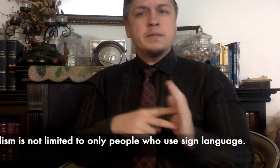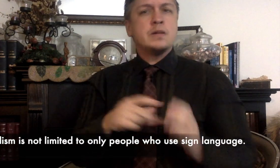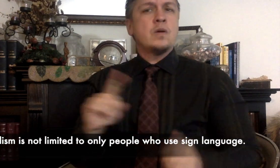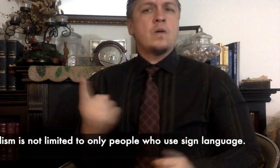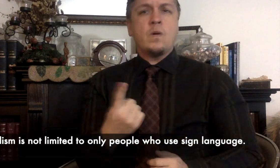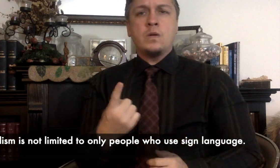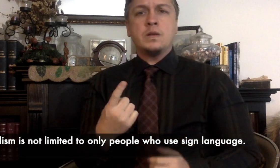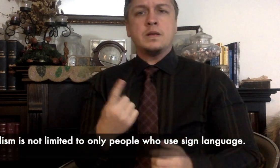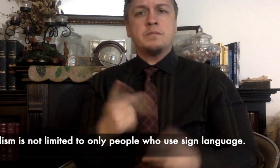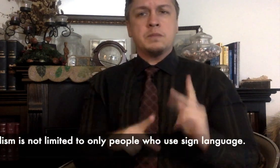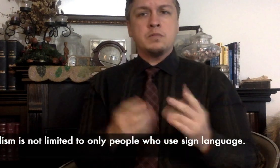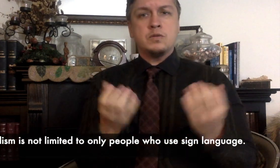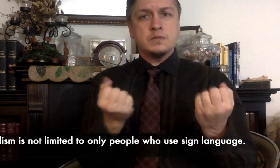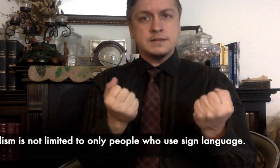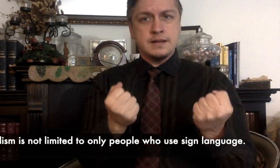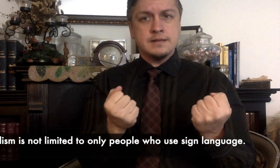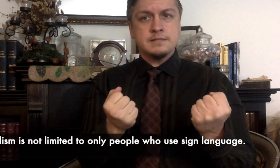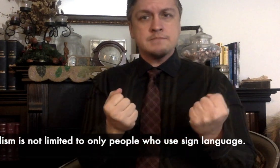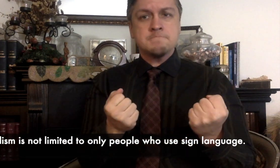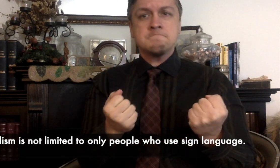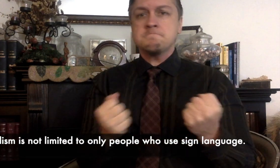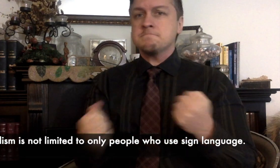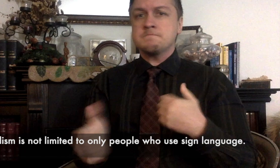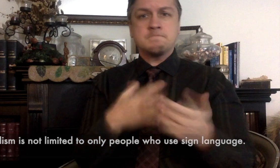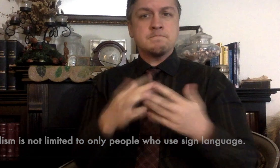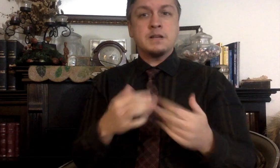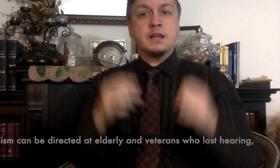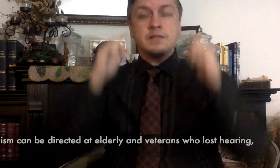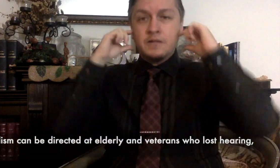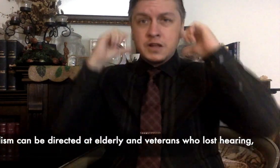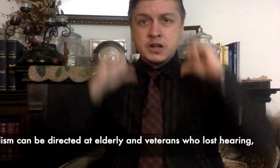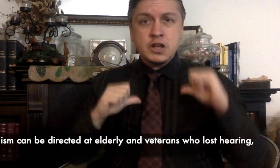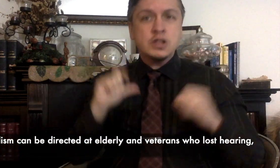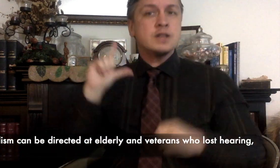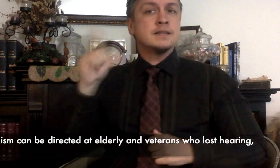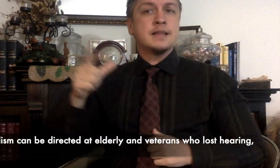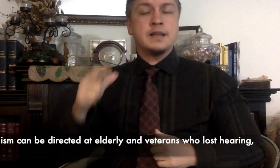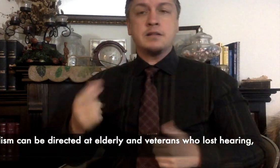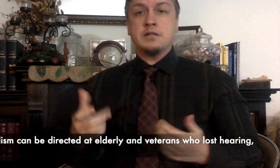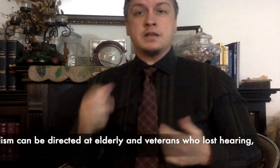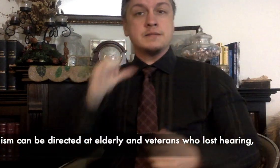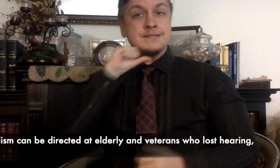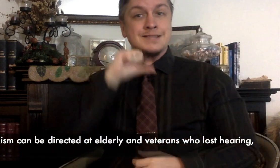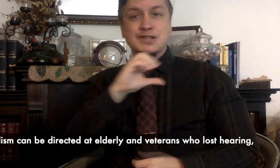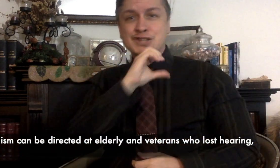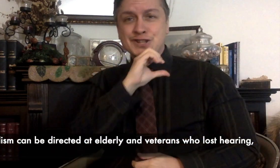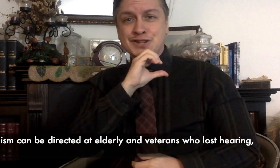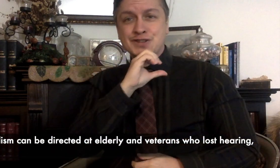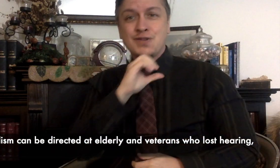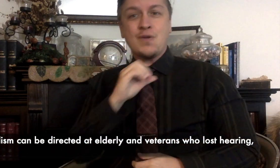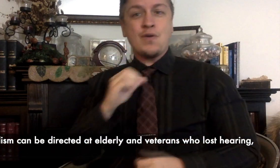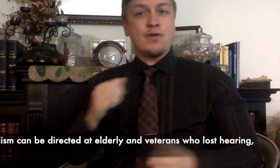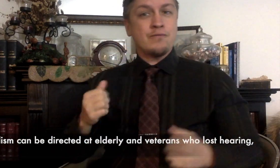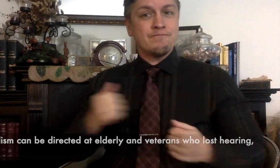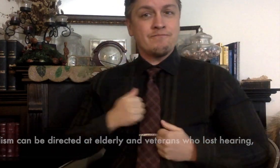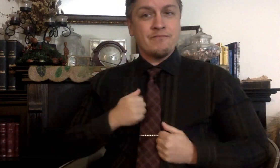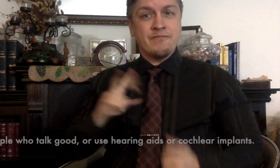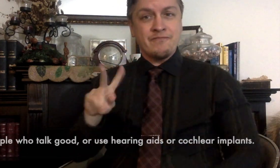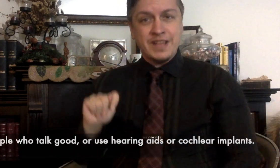Autism is not limited to only people who use sign language. Autism can be directed at elderly and veterans who